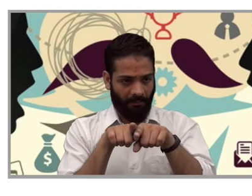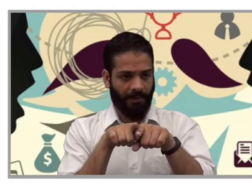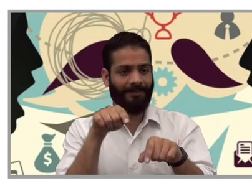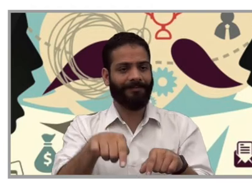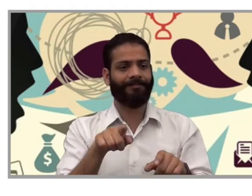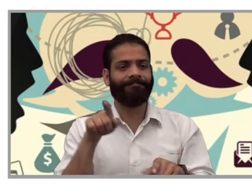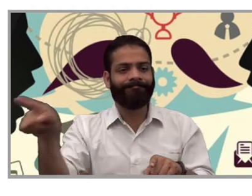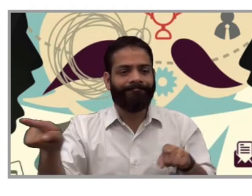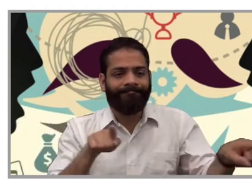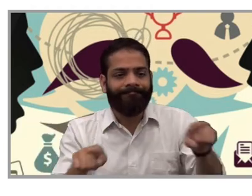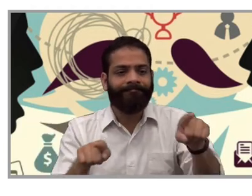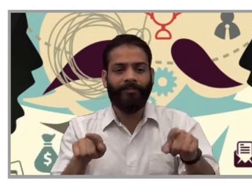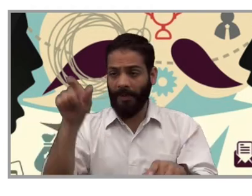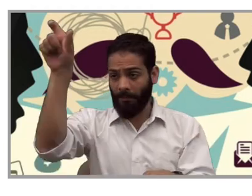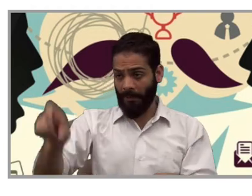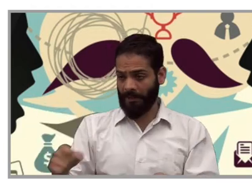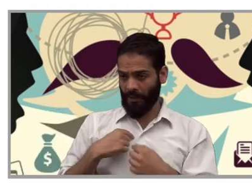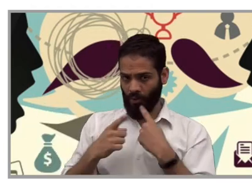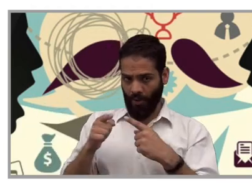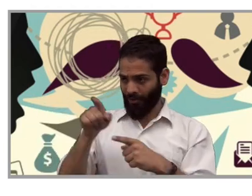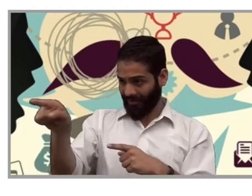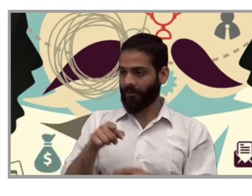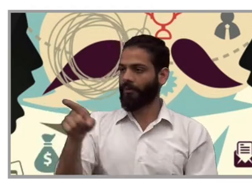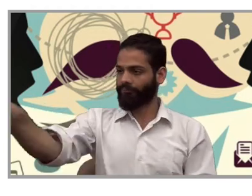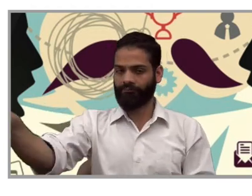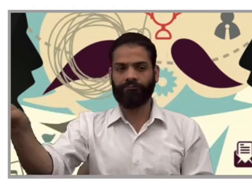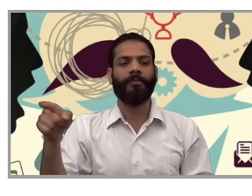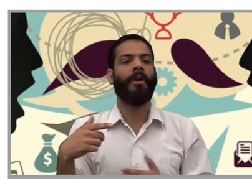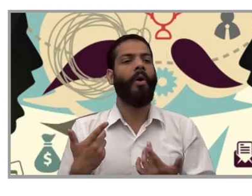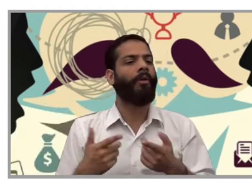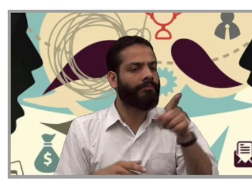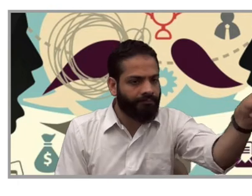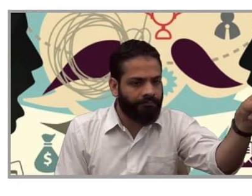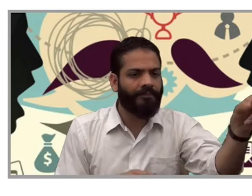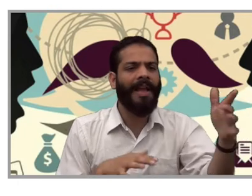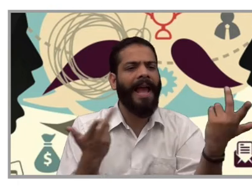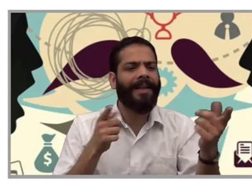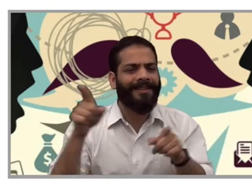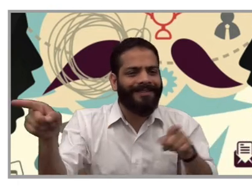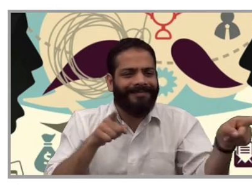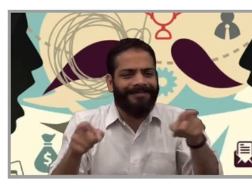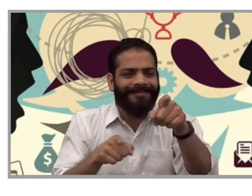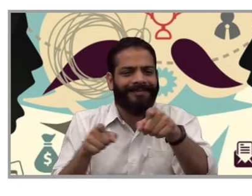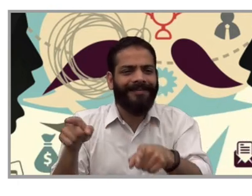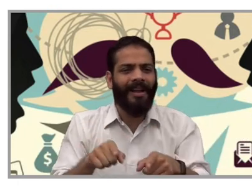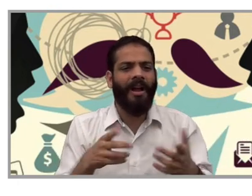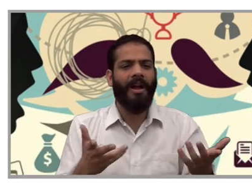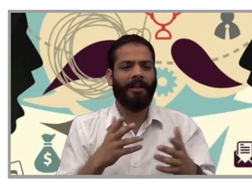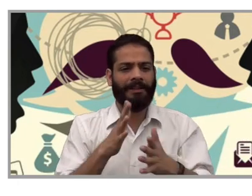For example, by indexing i.e. pointing to a referent to address the referent.